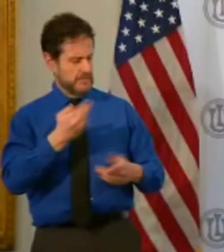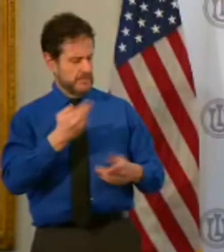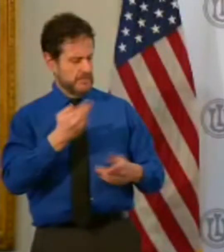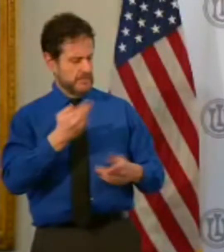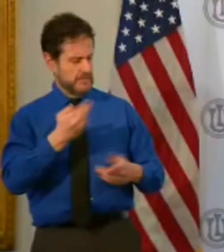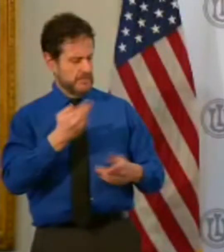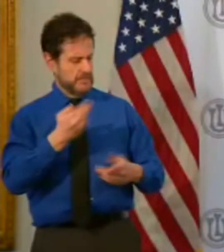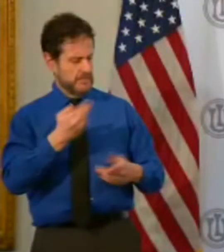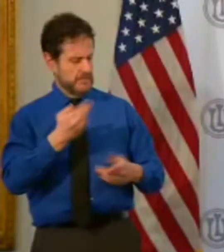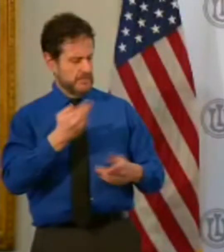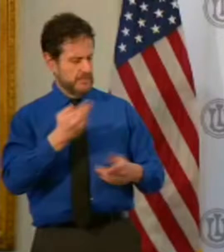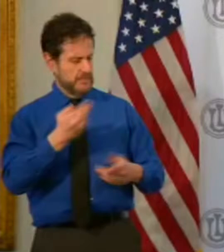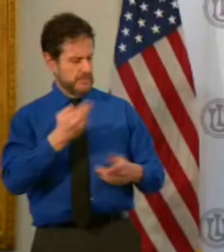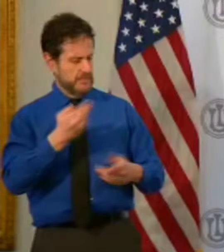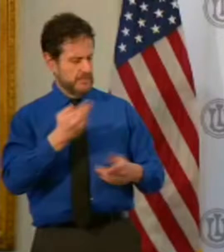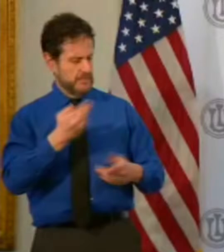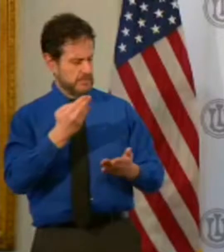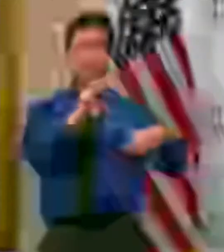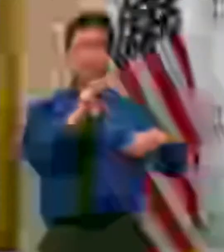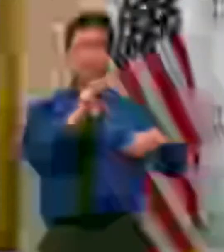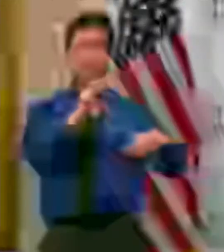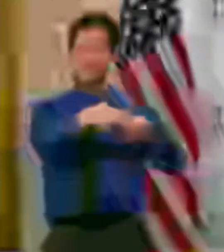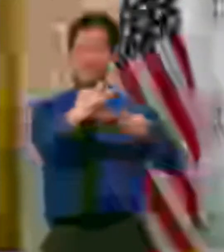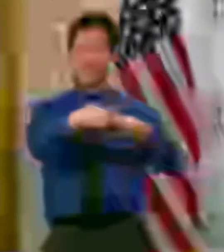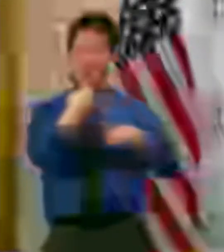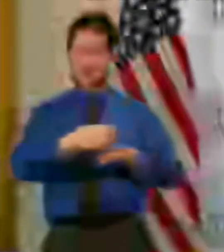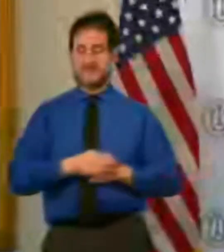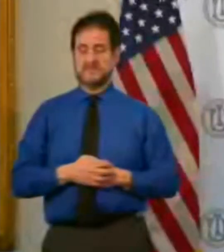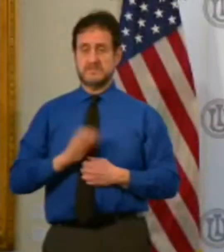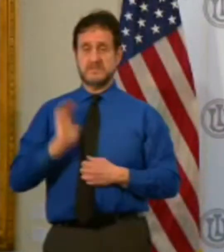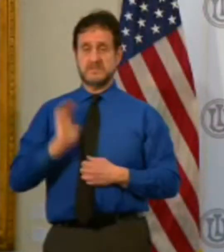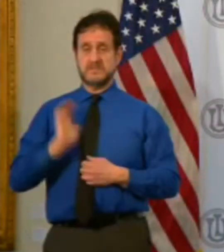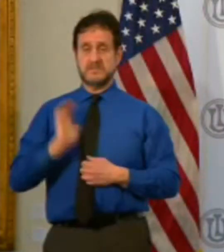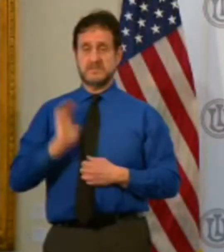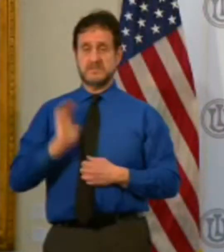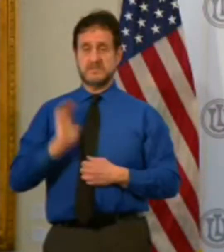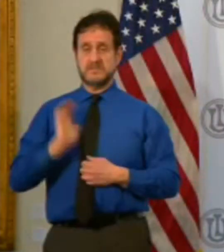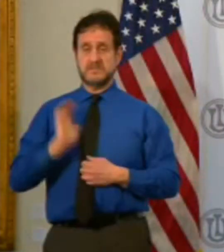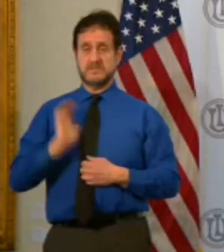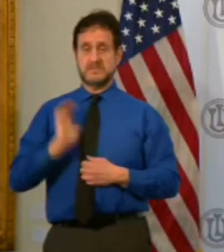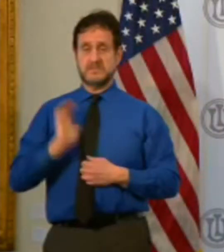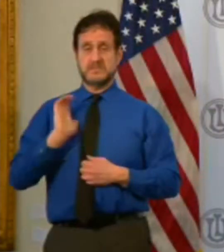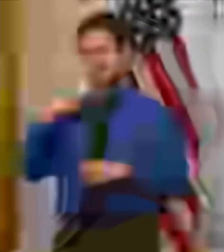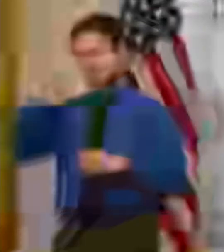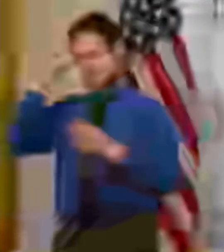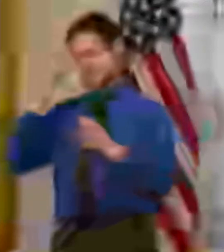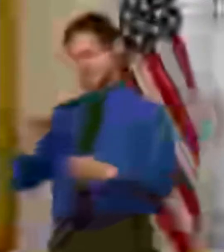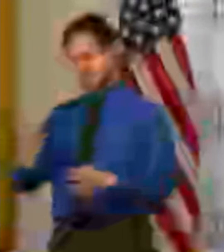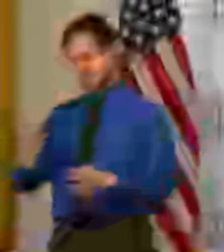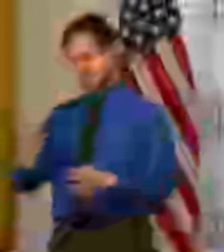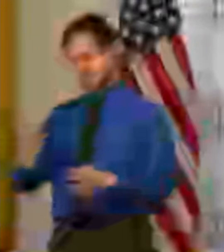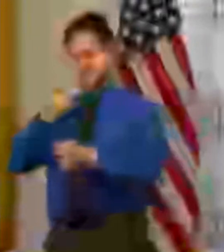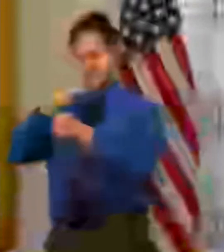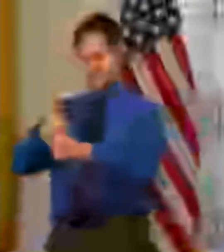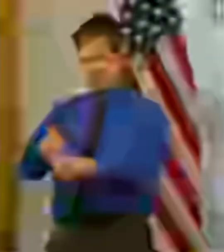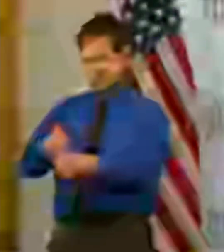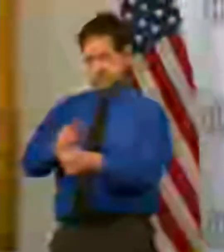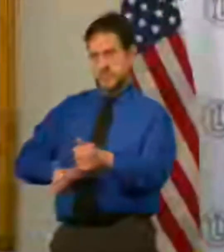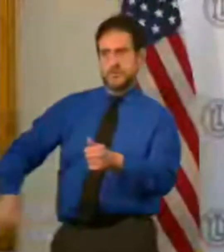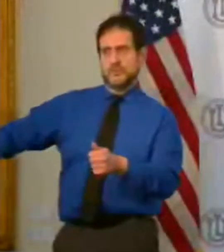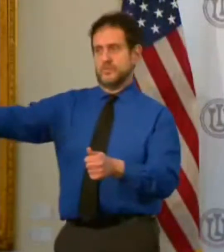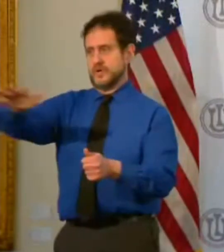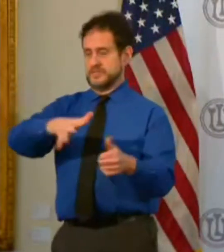Let's start with retail theft. Our office in 2016 made the decision to be in line with the rest of the